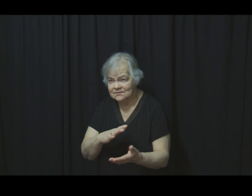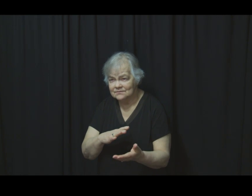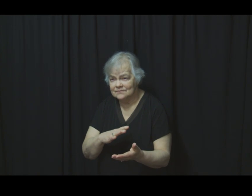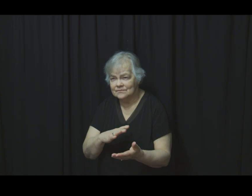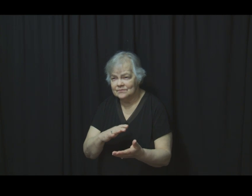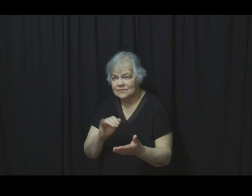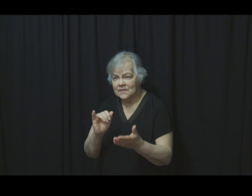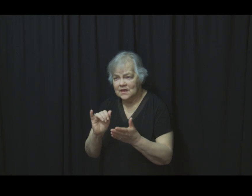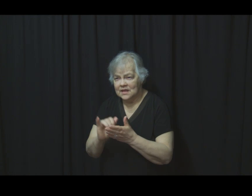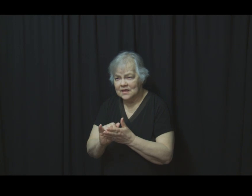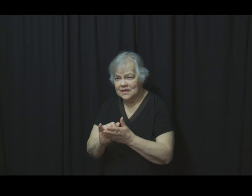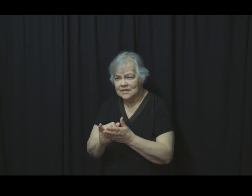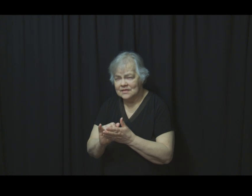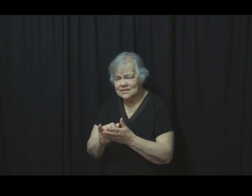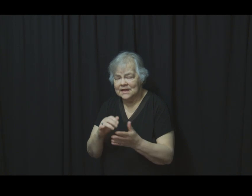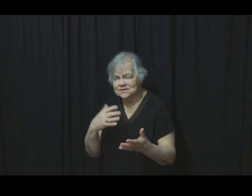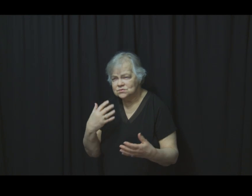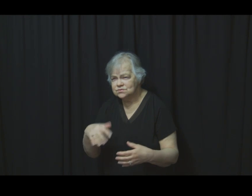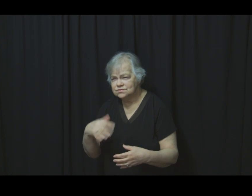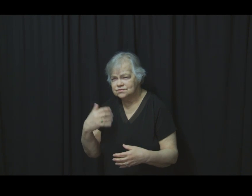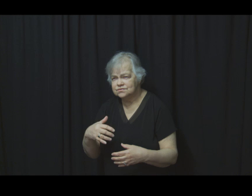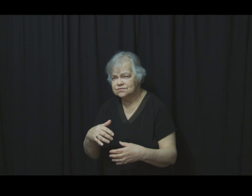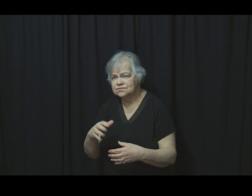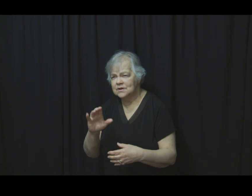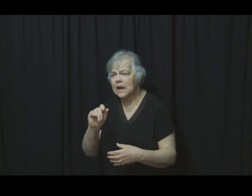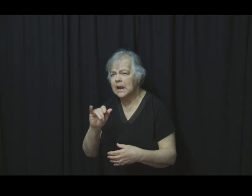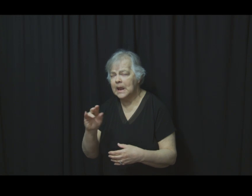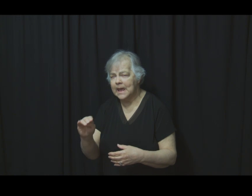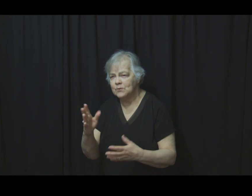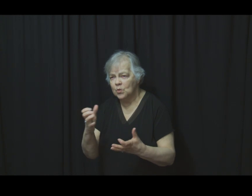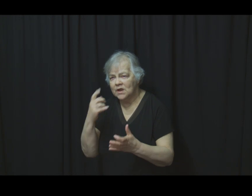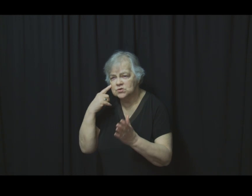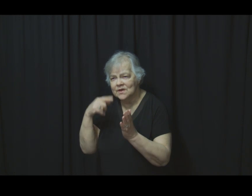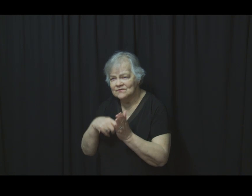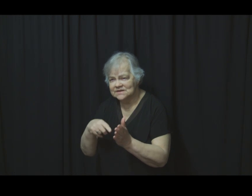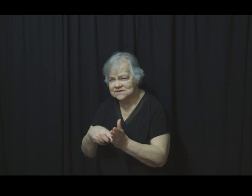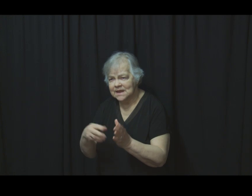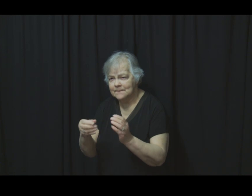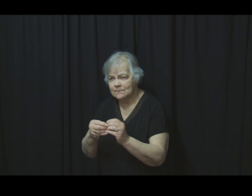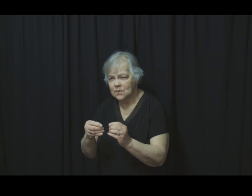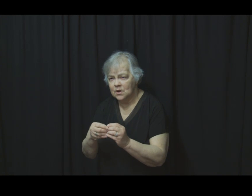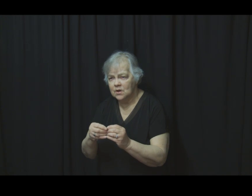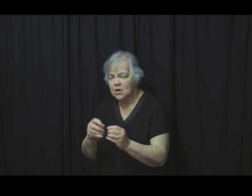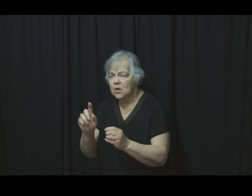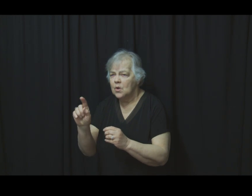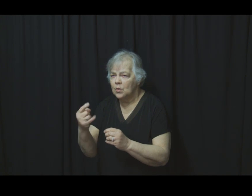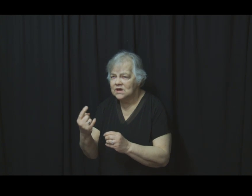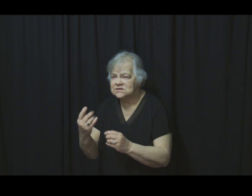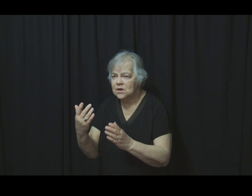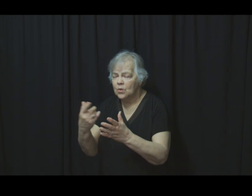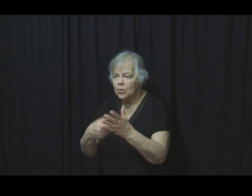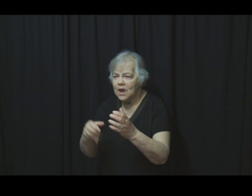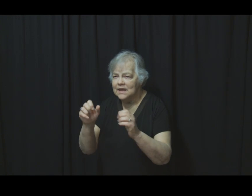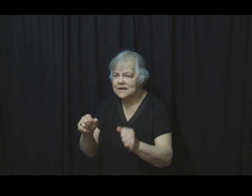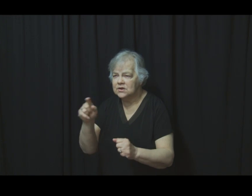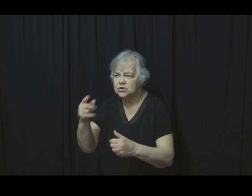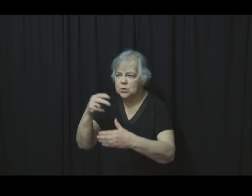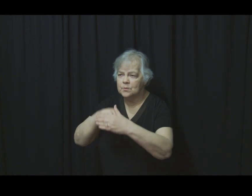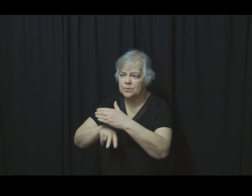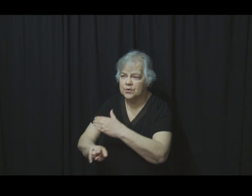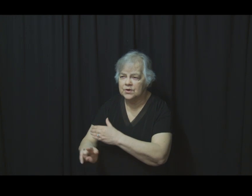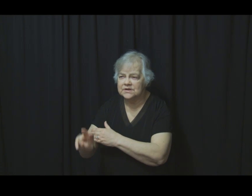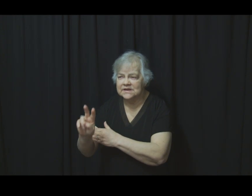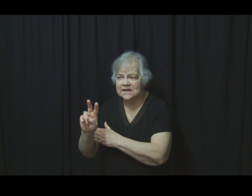That is an extraordinary claim that we want to investigate. Once again, what is it you can predict? What do you